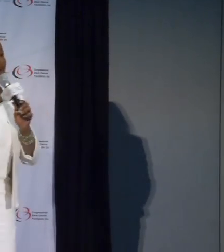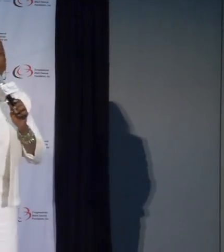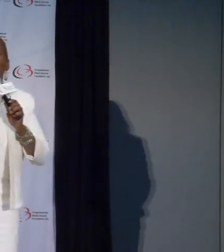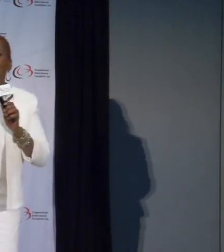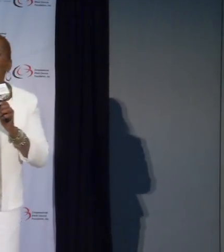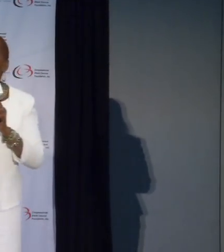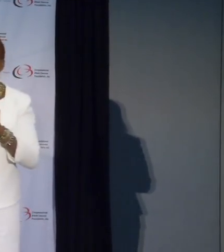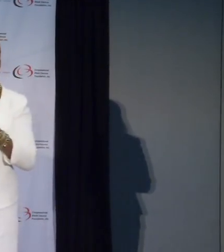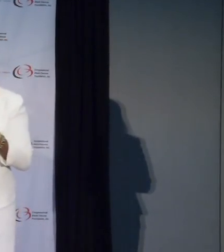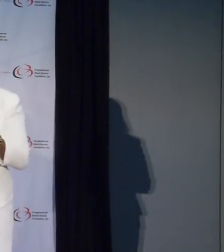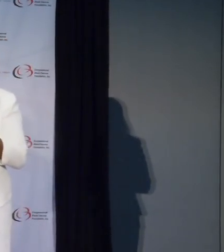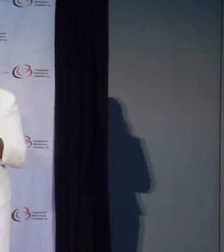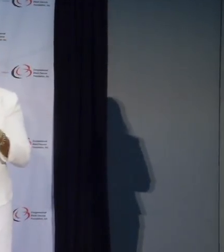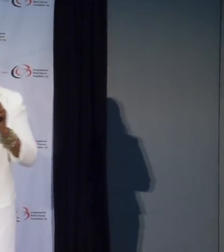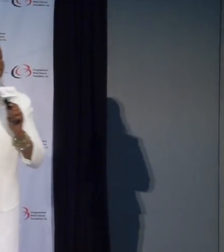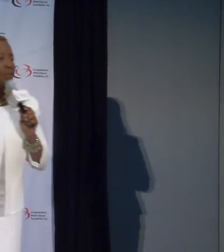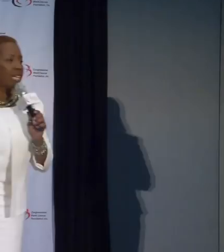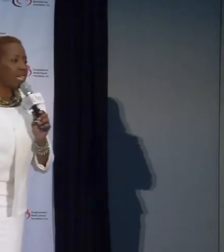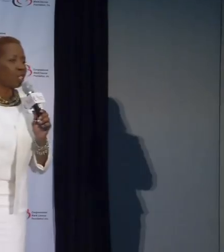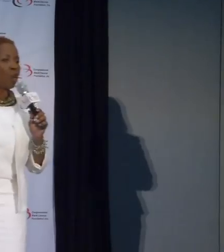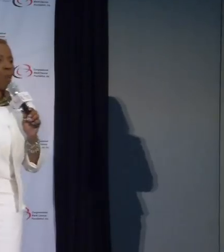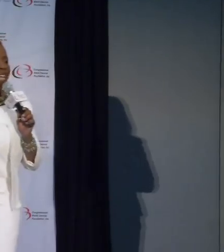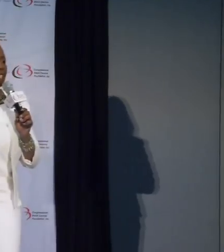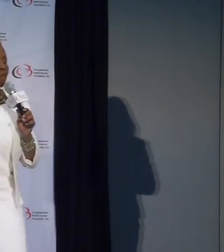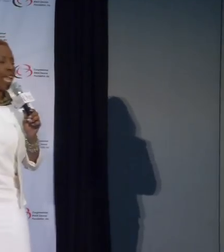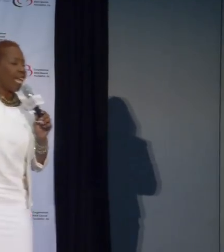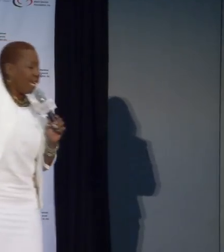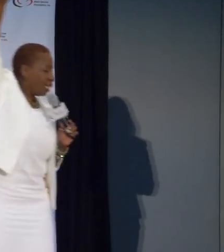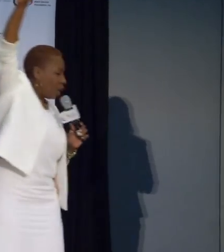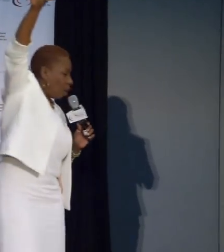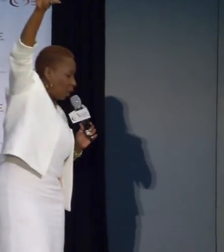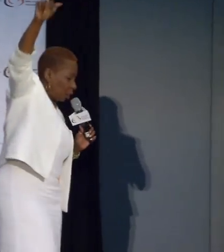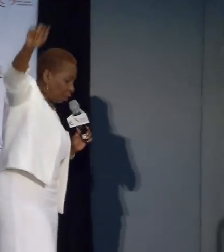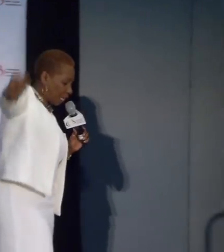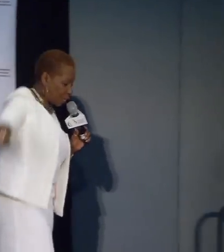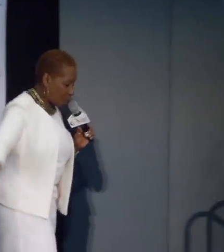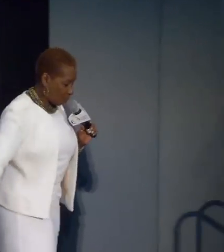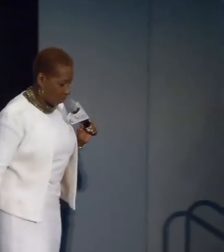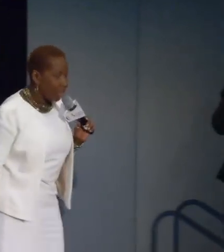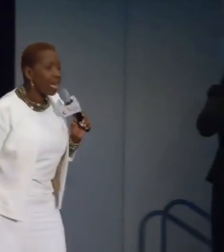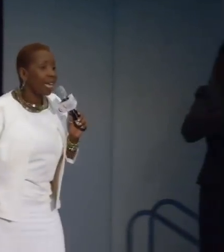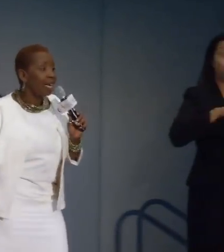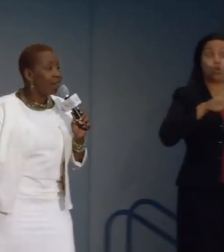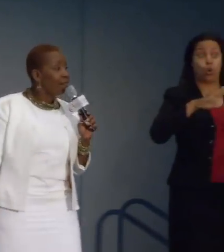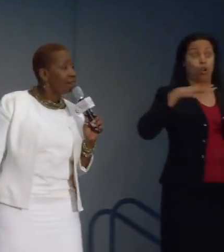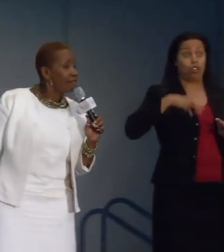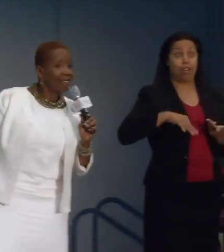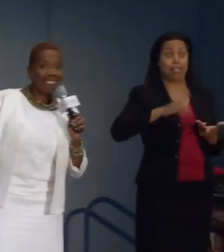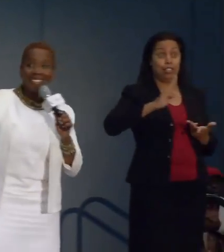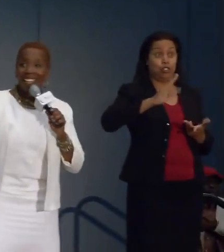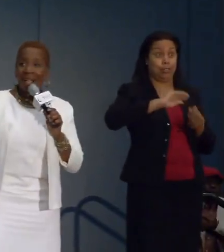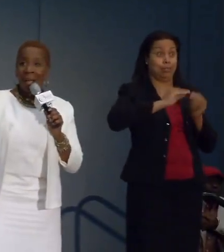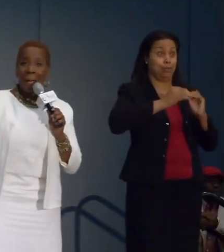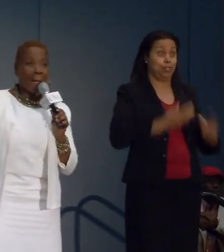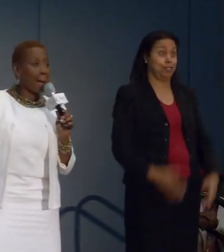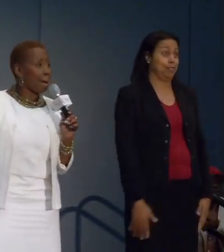by telling them something about you. You got one or two things, your weight, your age, or your credit score.